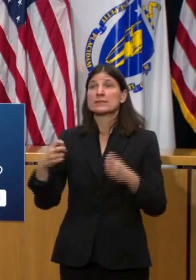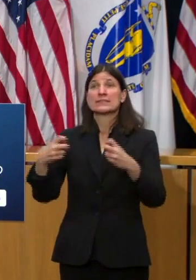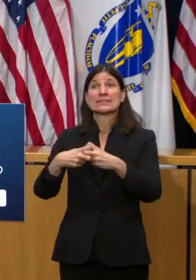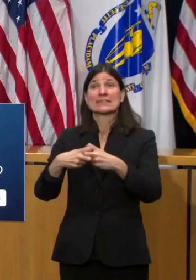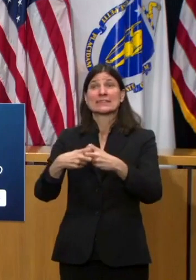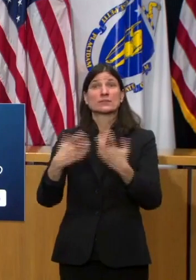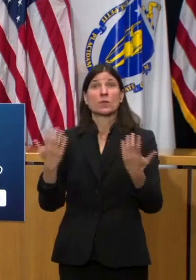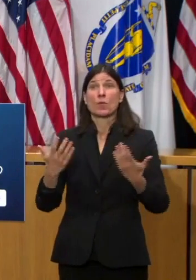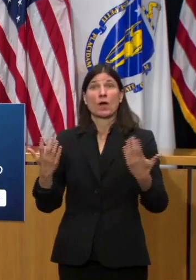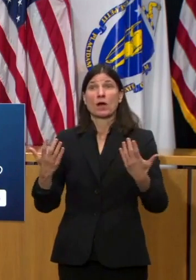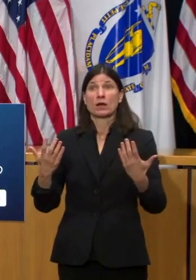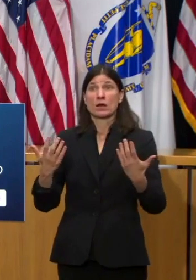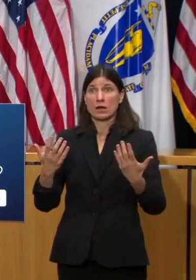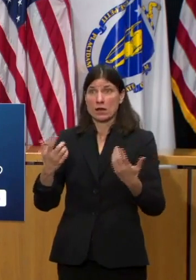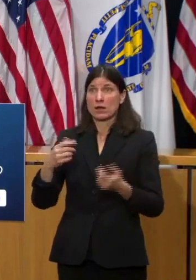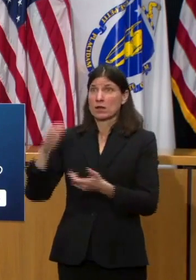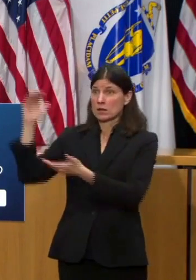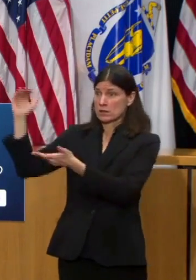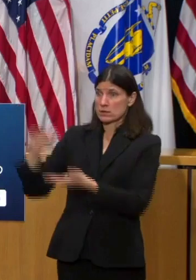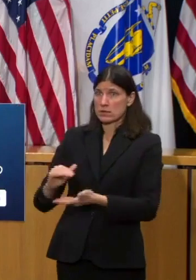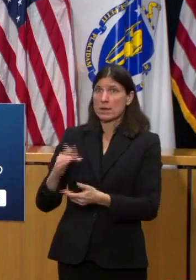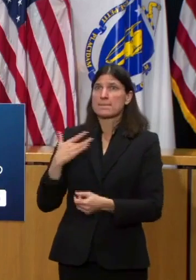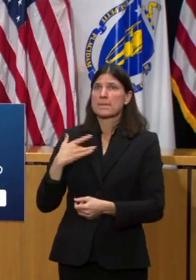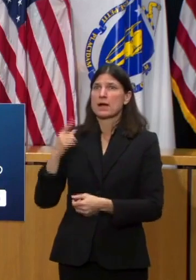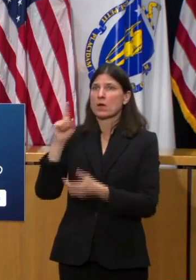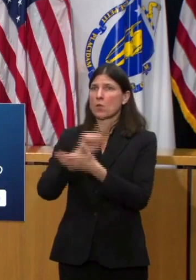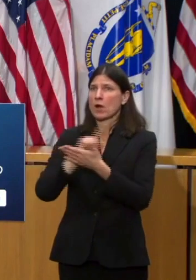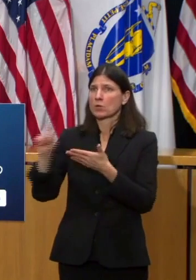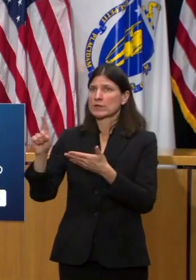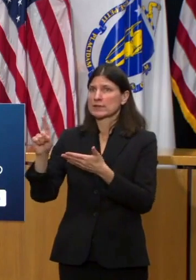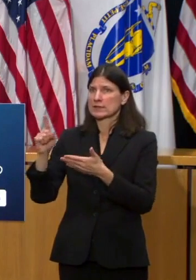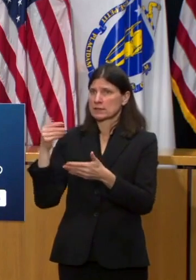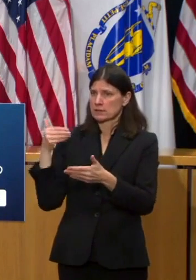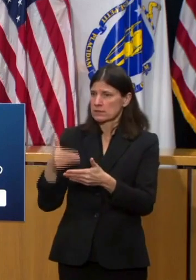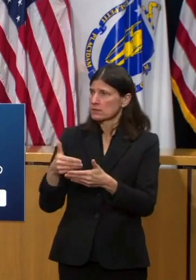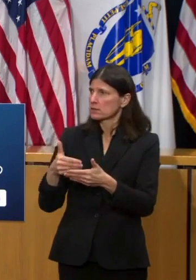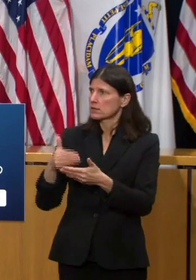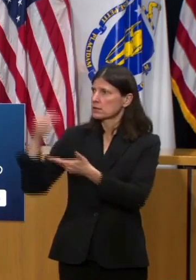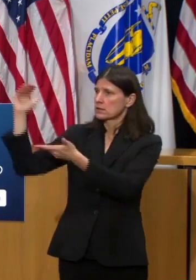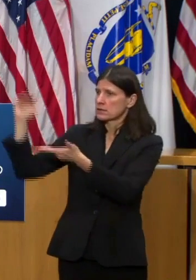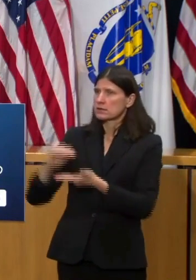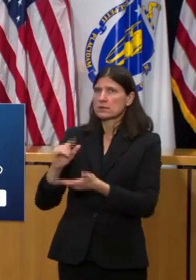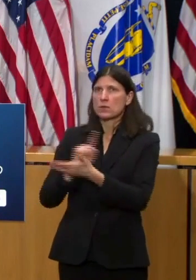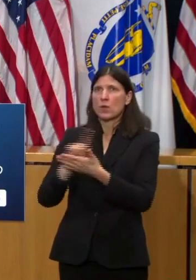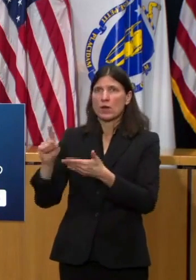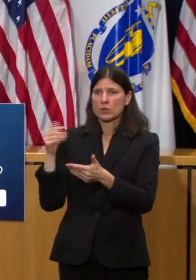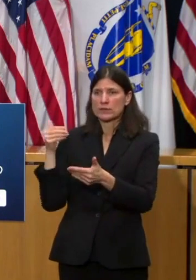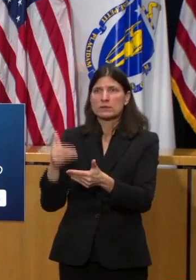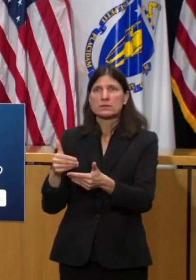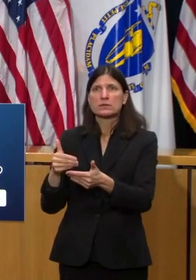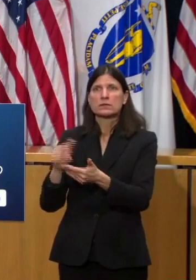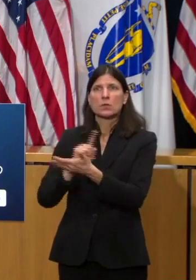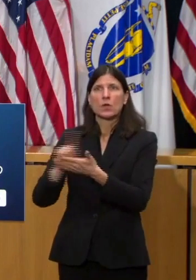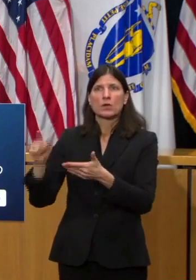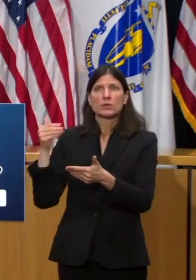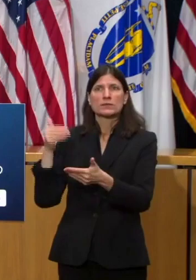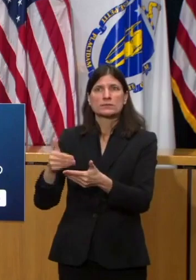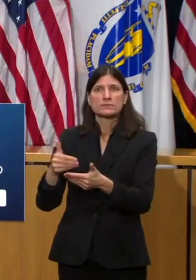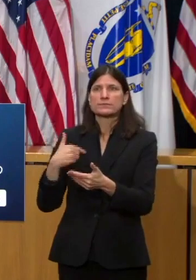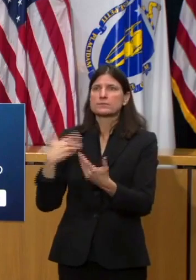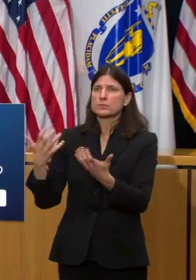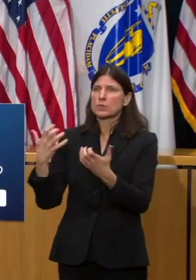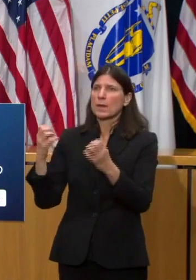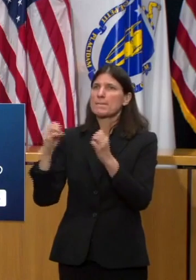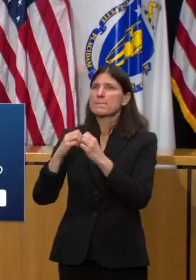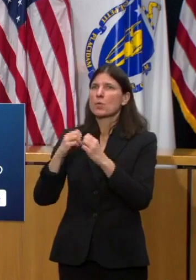ordering capacity. And I've said that to this room a number of times, and I've said it on that call. So have many other governors. One of the things that